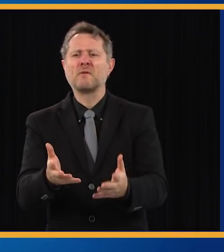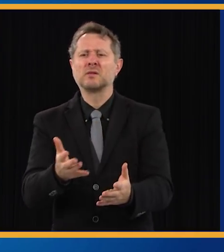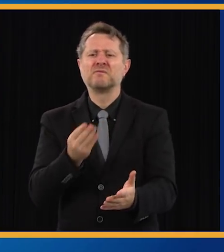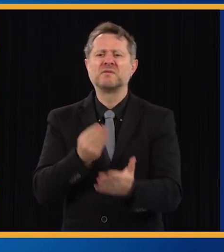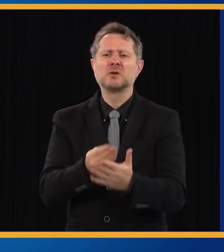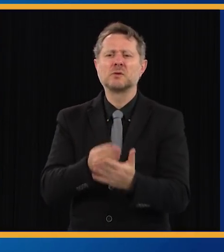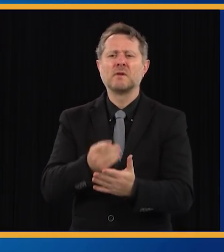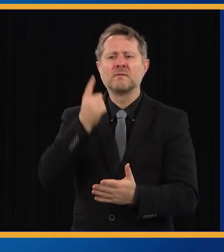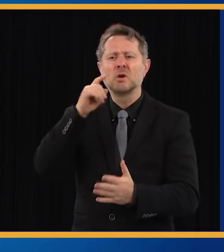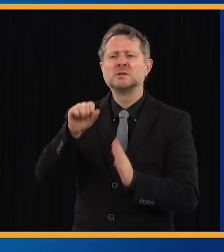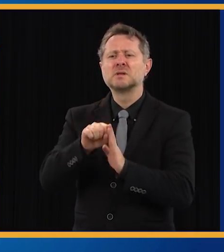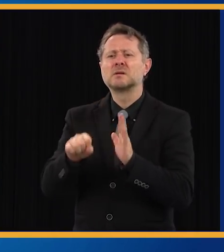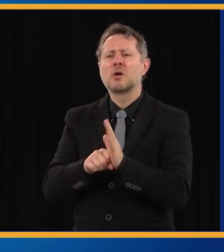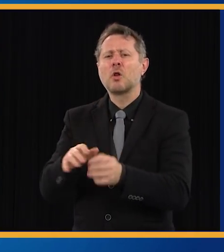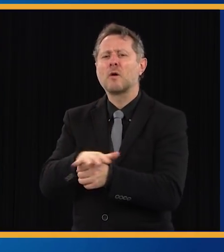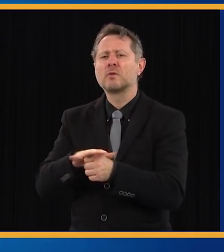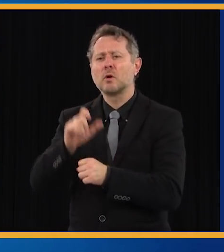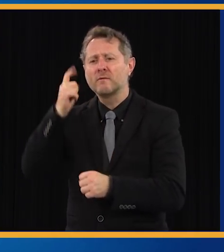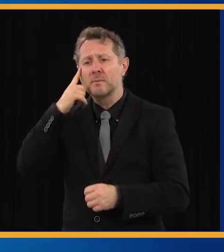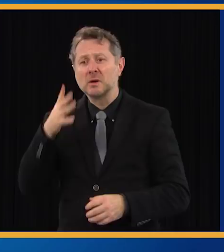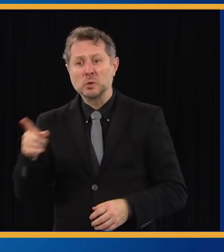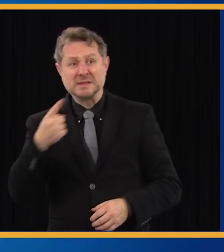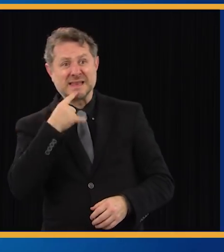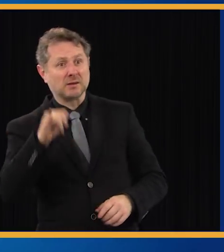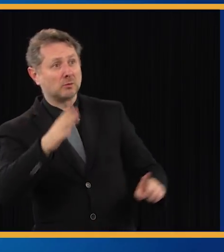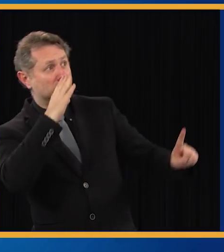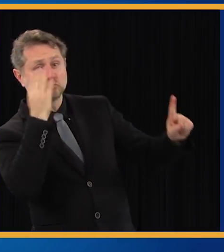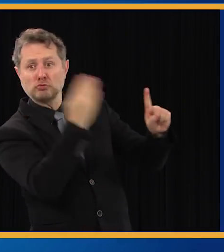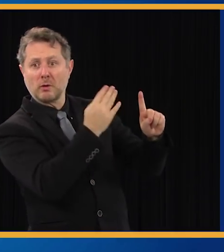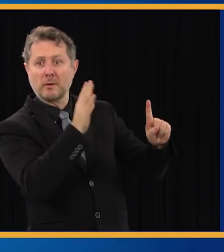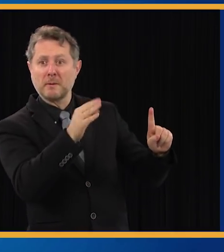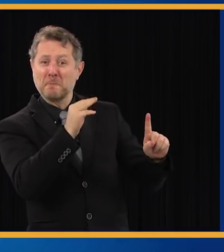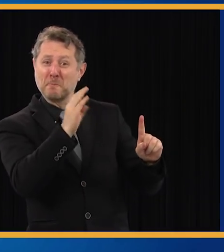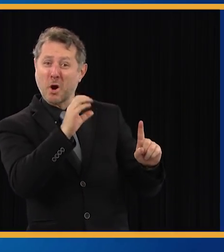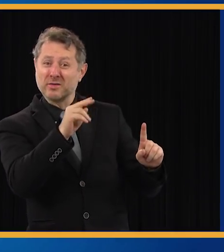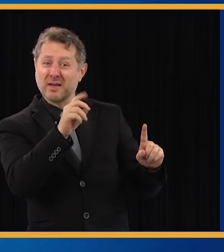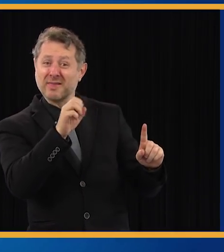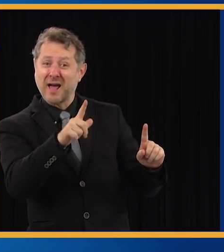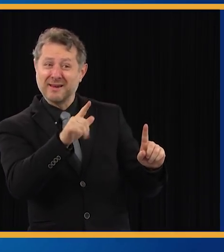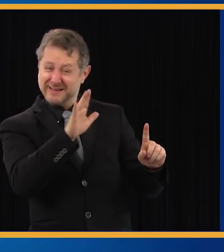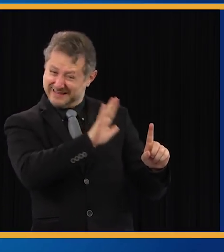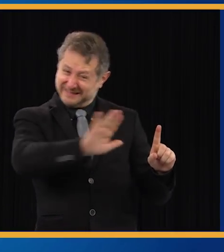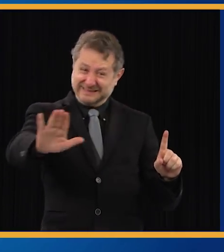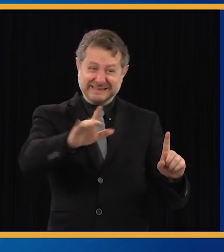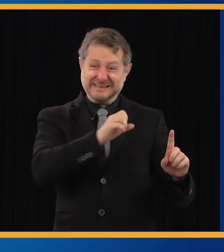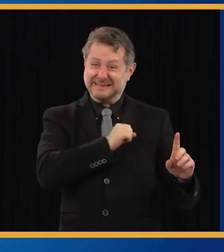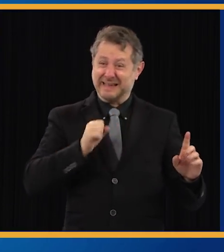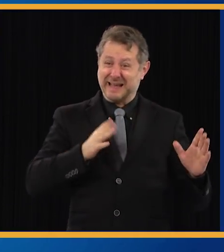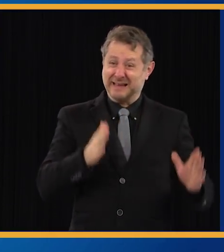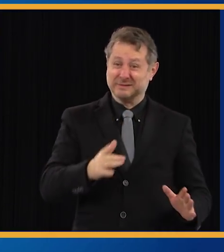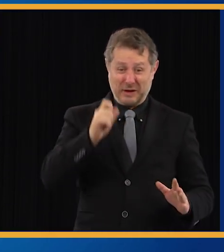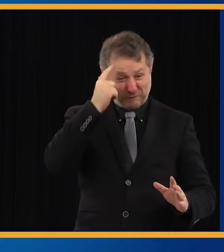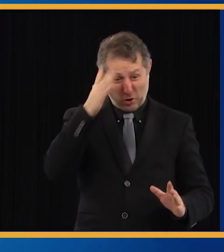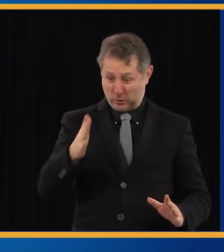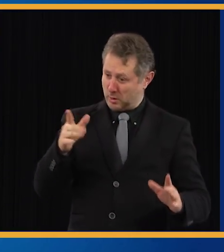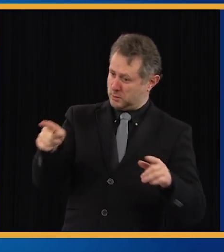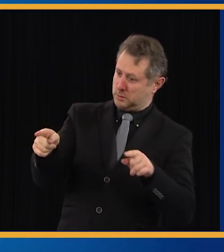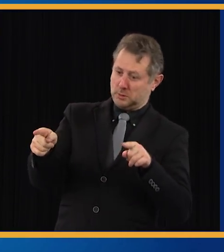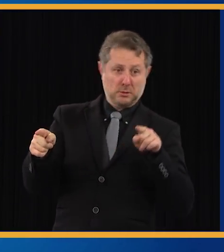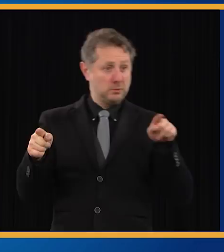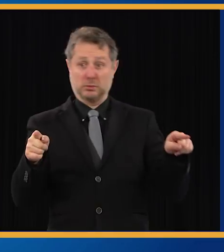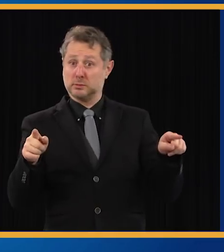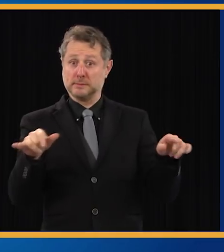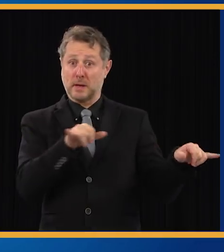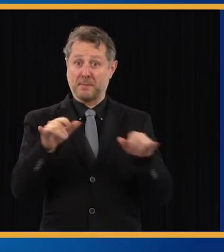state and local governments, and wrong in saying states should go bankrupt. It is hard for a governor, especially